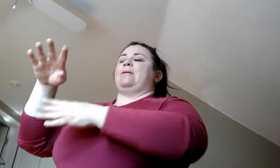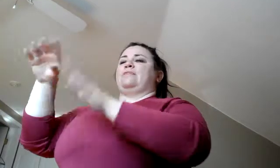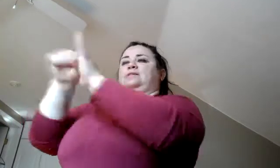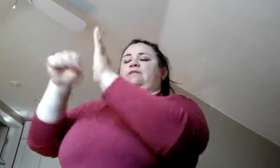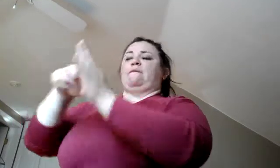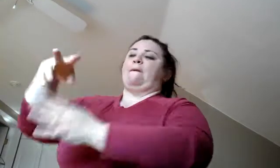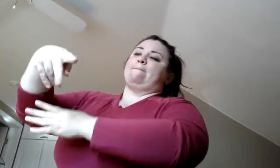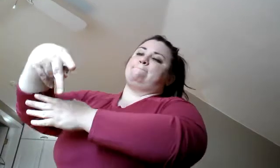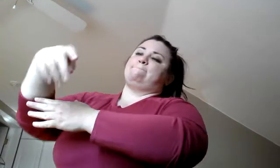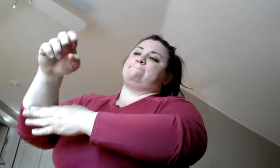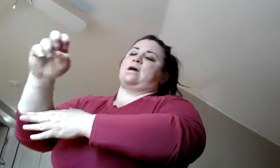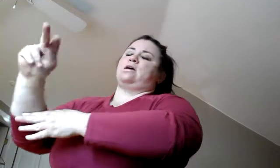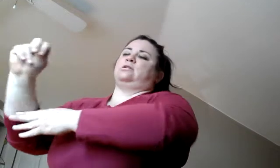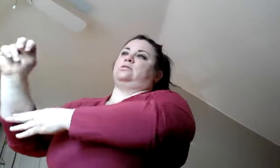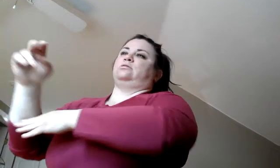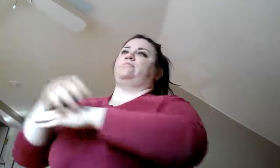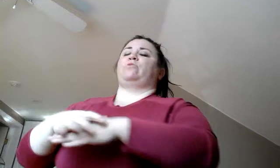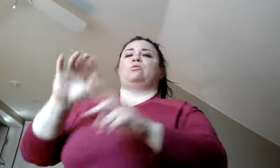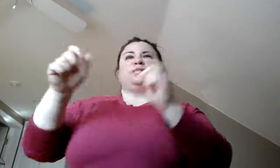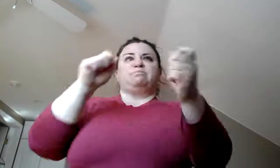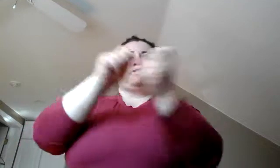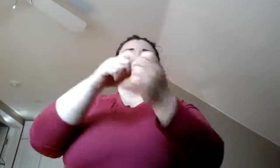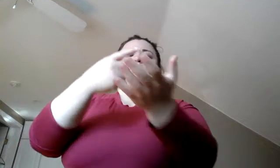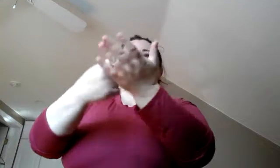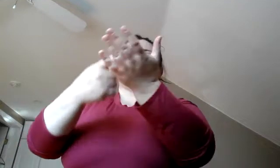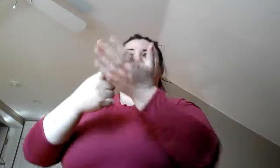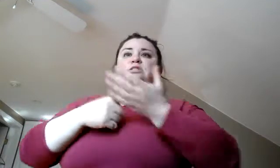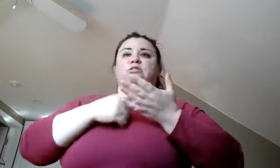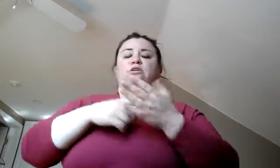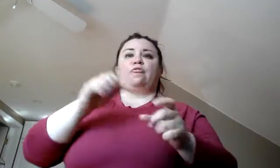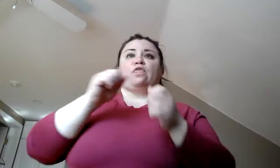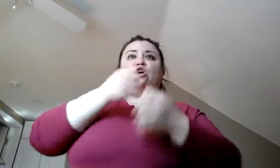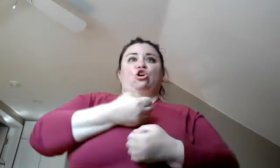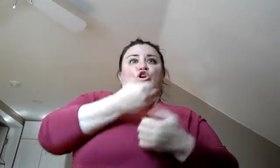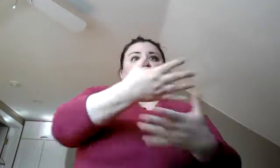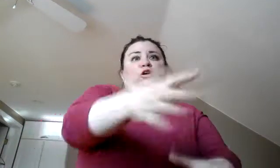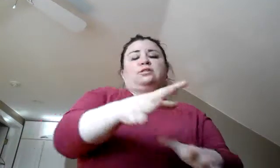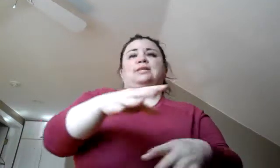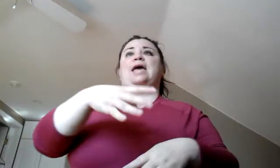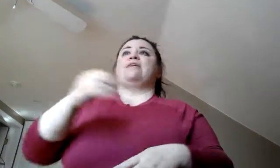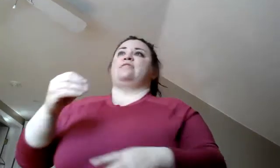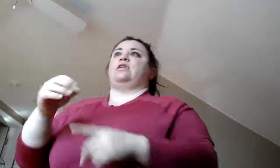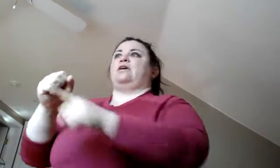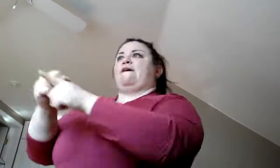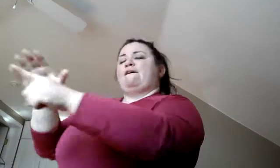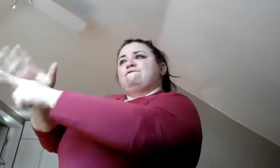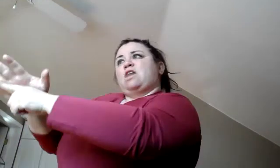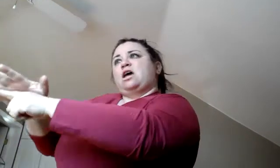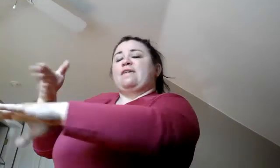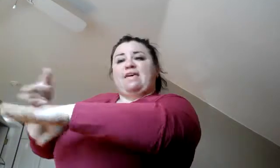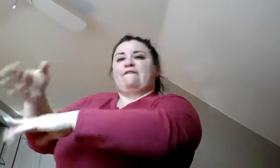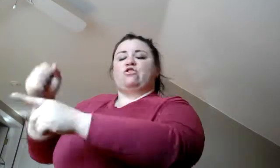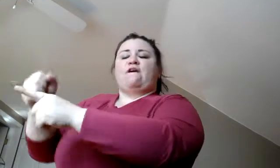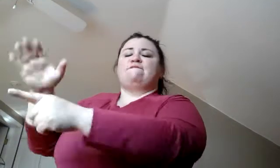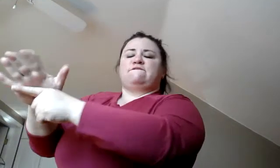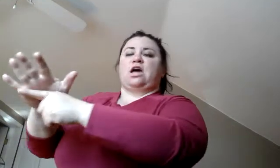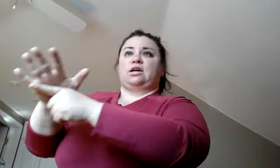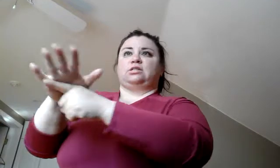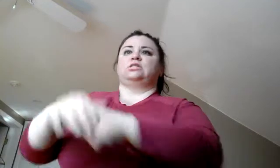we're specifically going to address the root causes and the after effects. So I want to go beyond just,